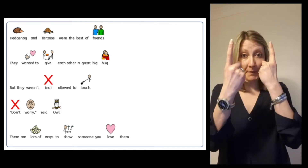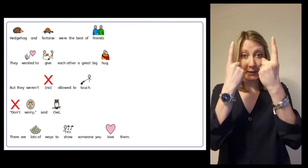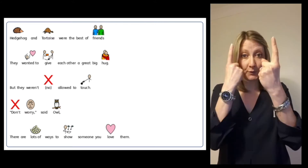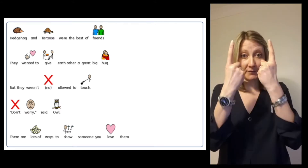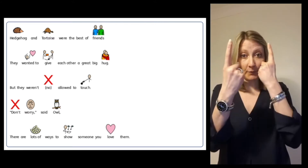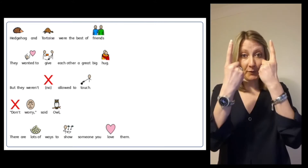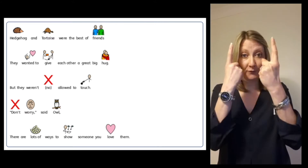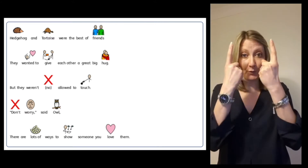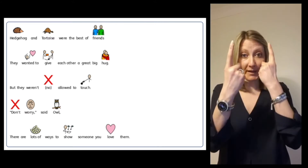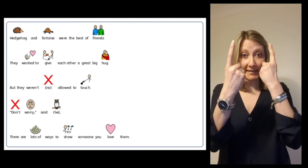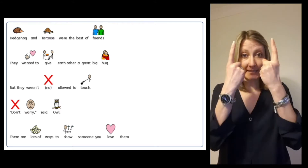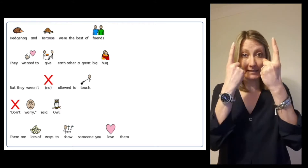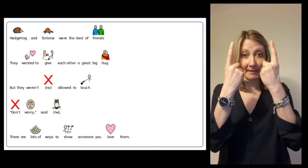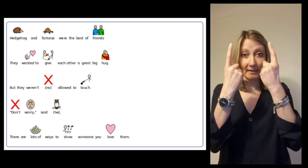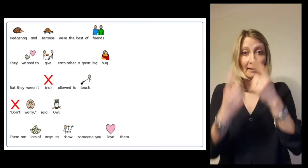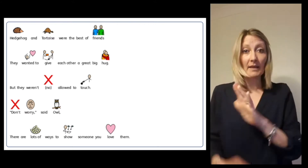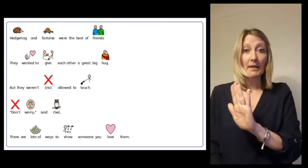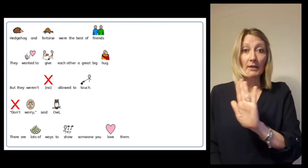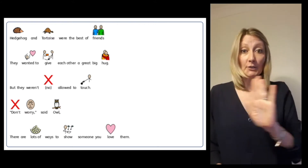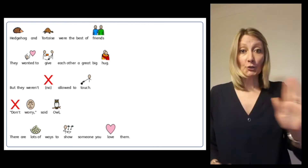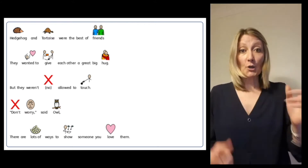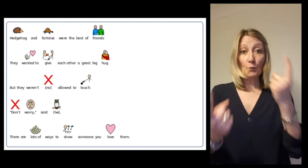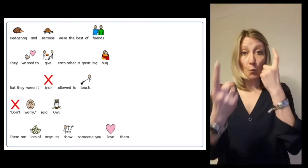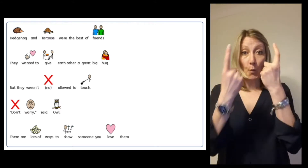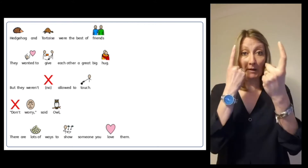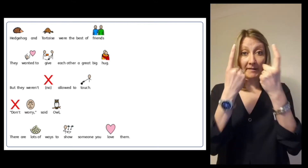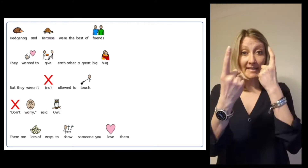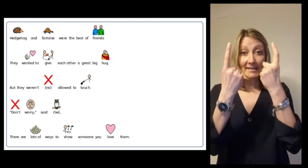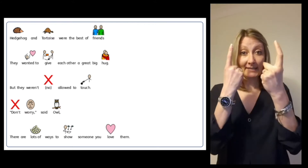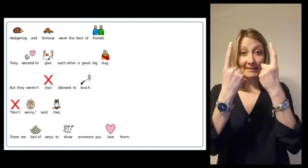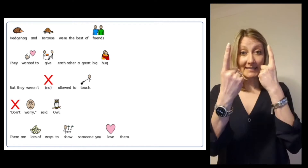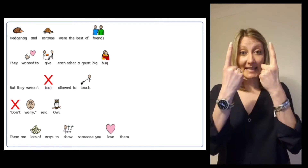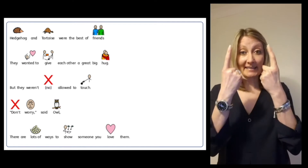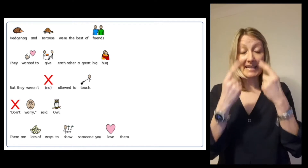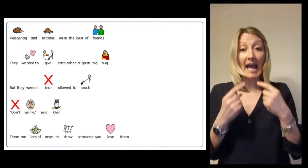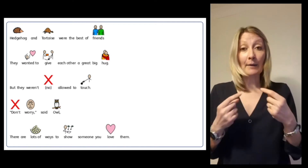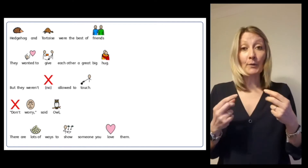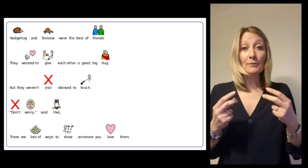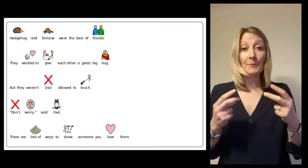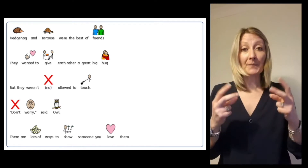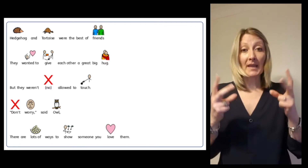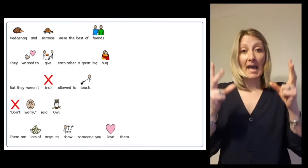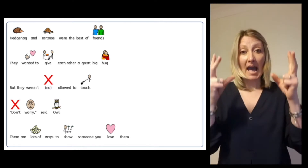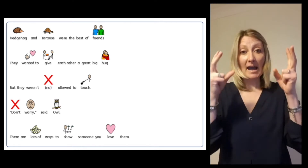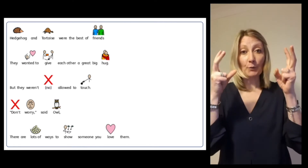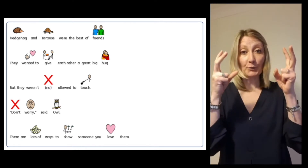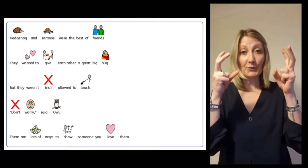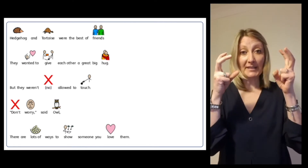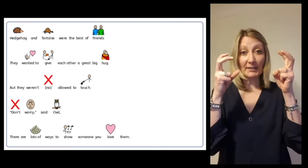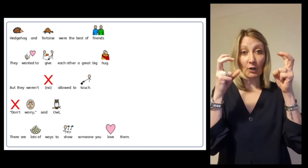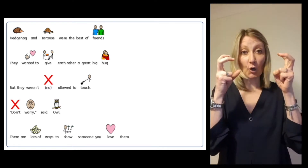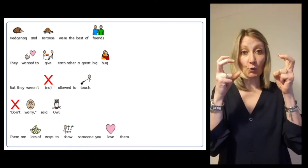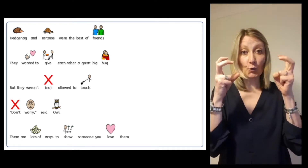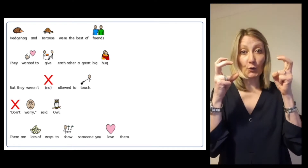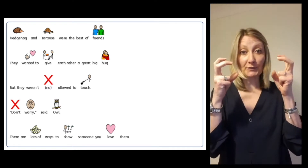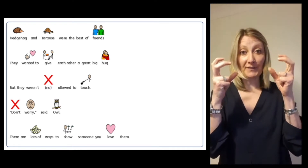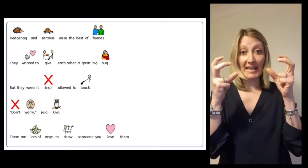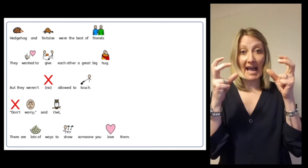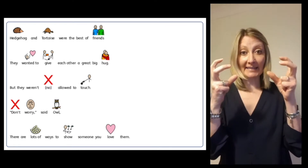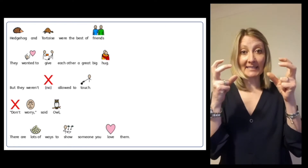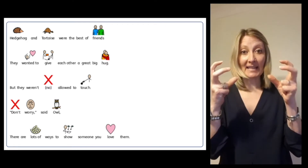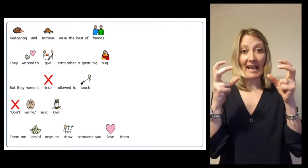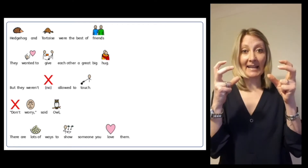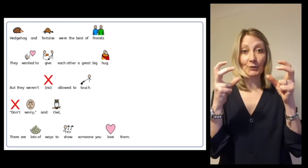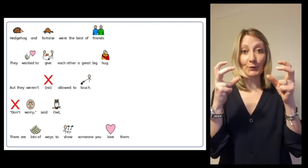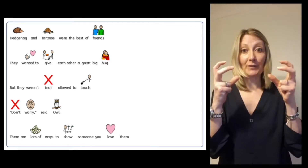and backwards from the forehead. Don't worry, said the Owl. Owl, you need a clawed V